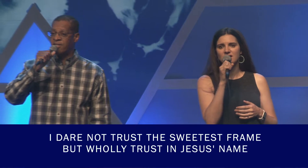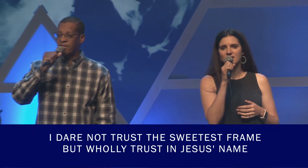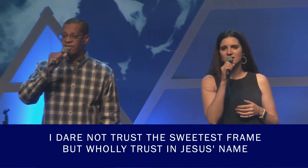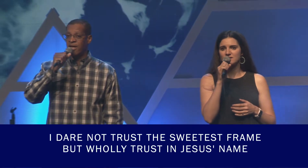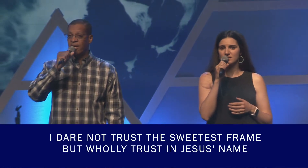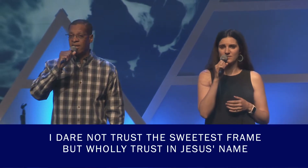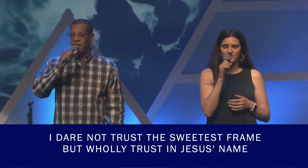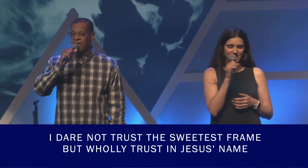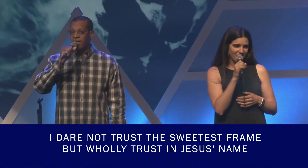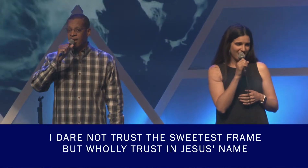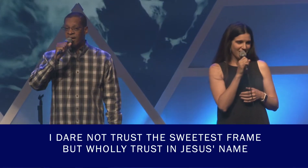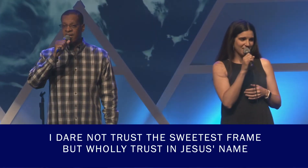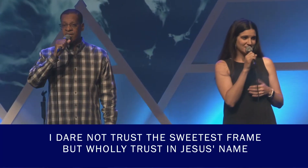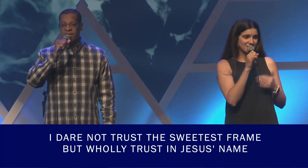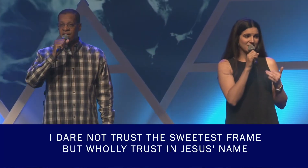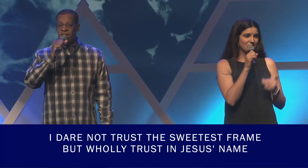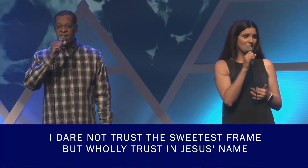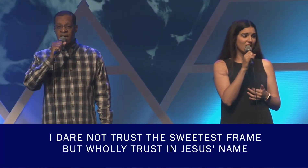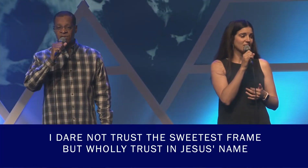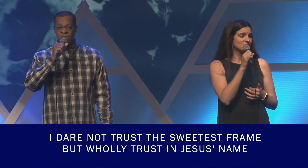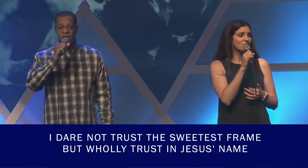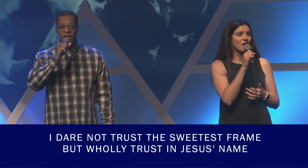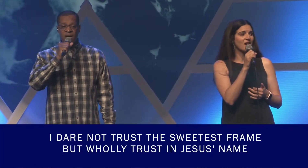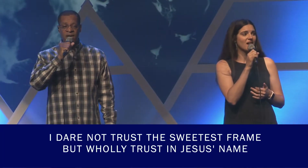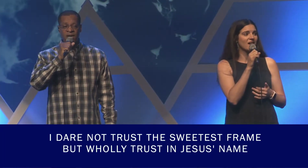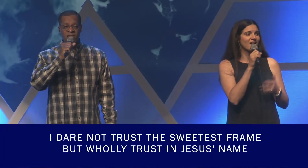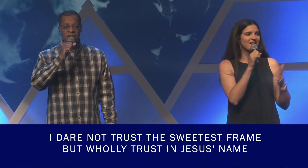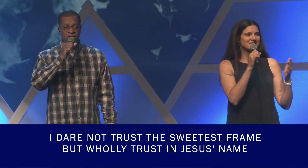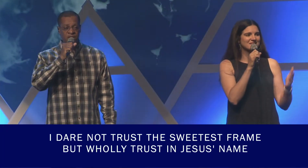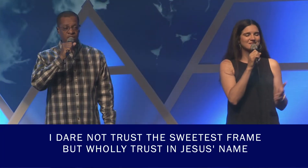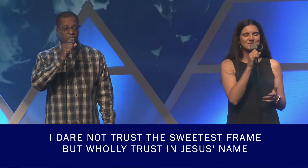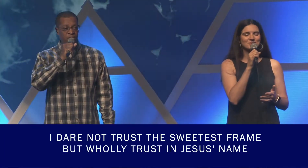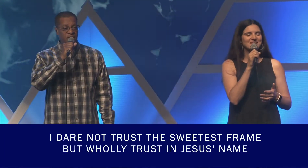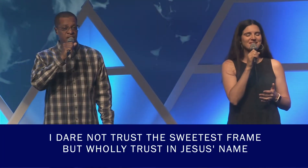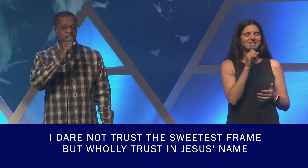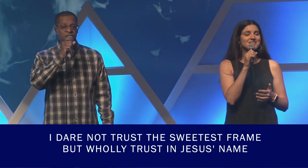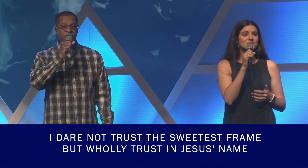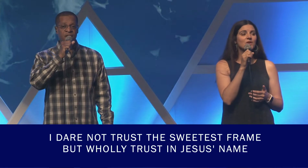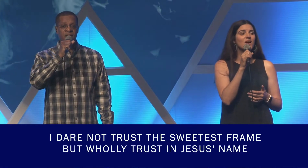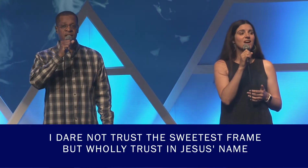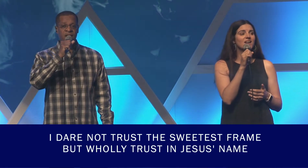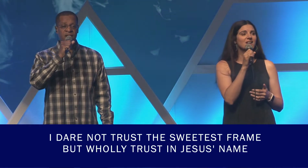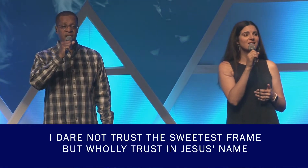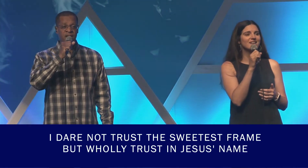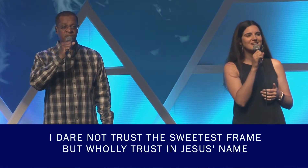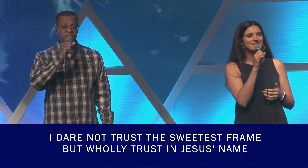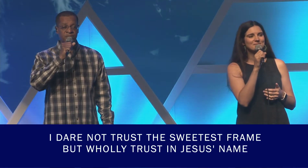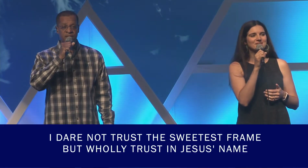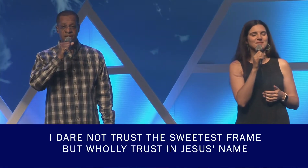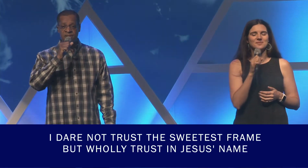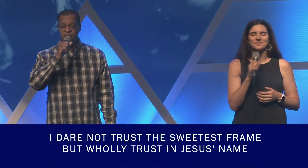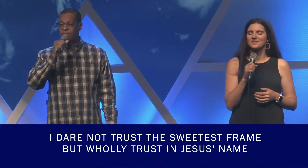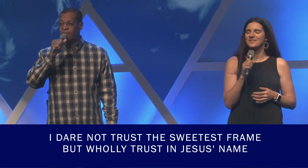righteousness. I dare not trust the sweetest frame,